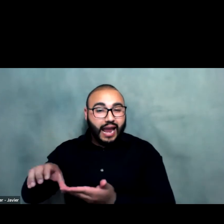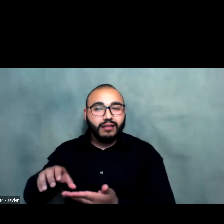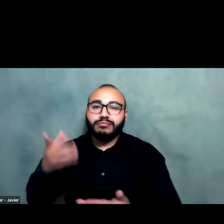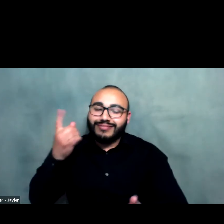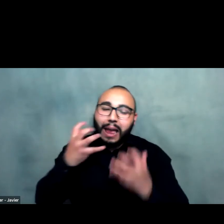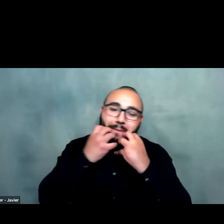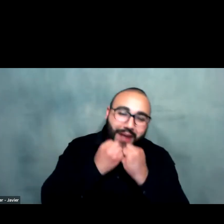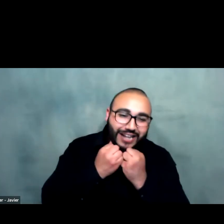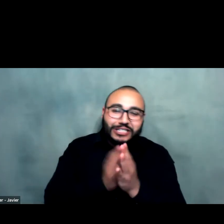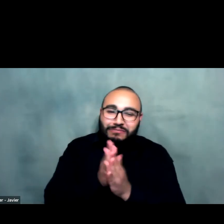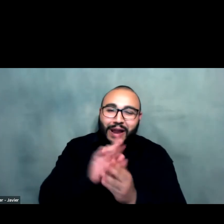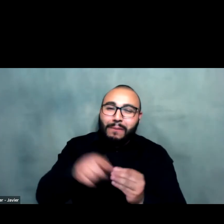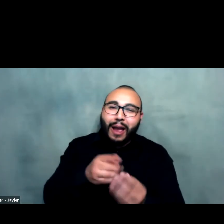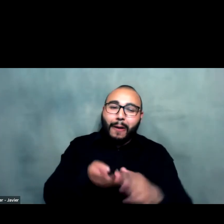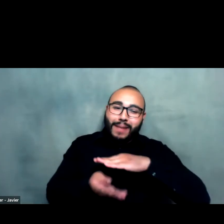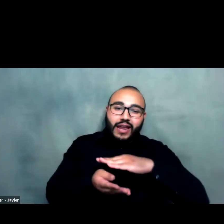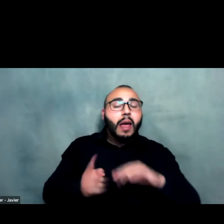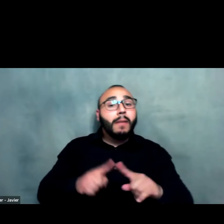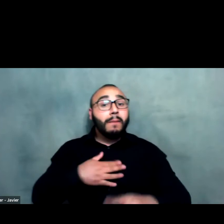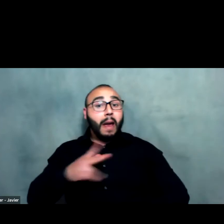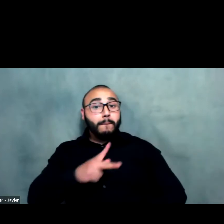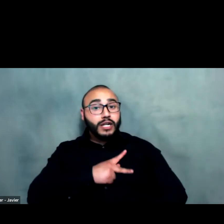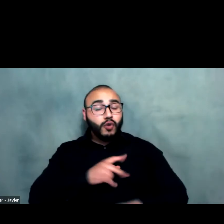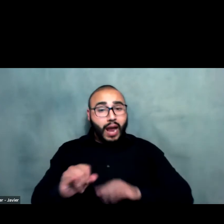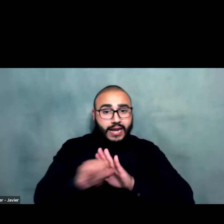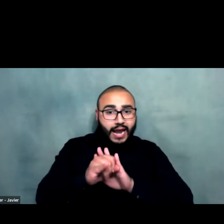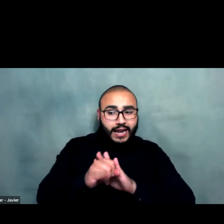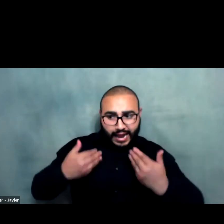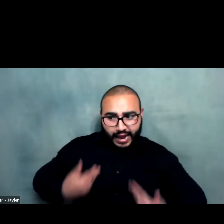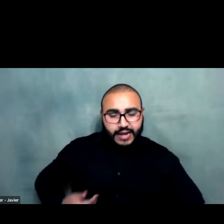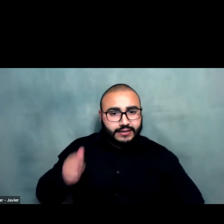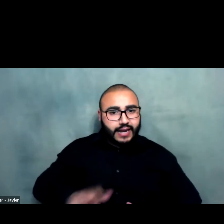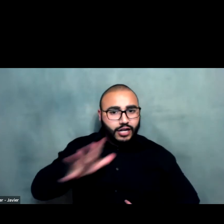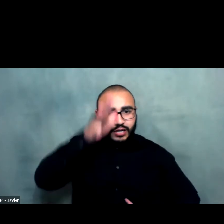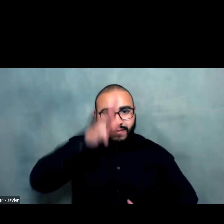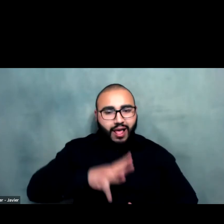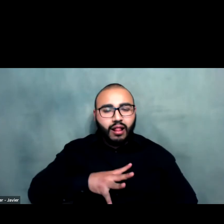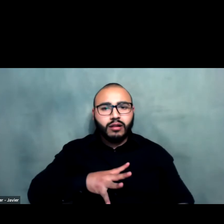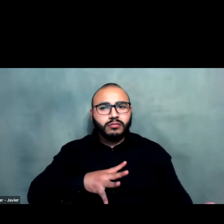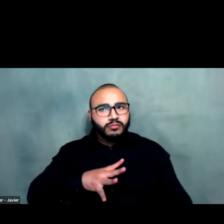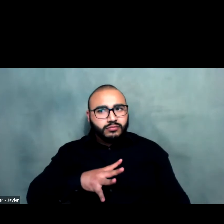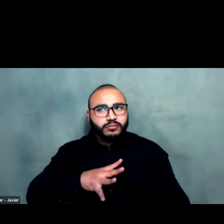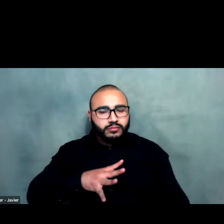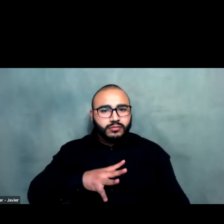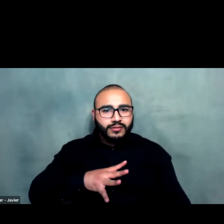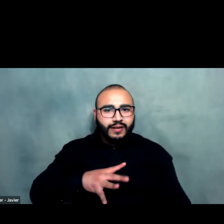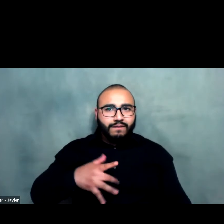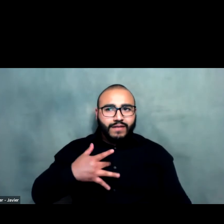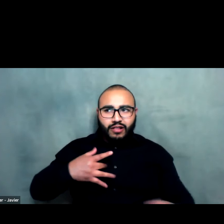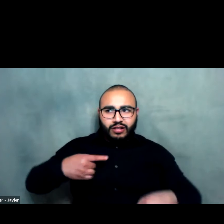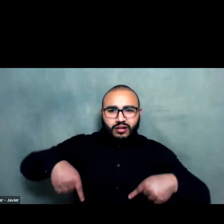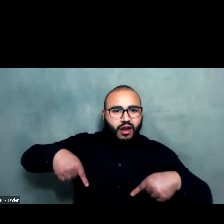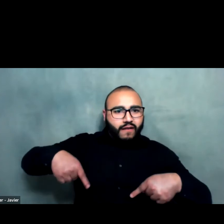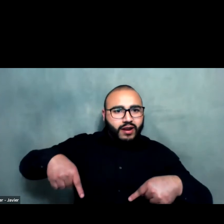you know, talking about my personal identity as an Asian male somehow is just makes me so nervous, you